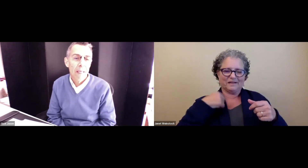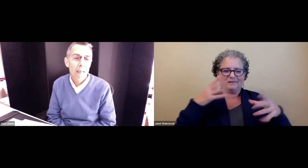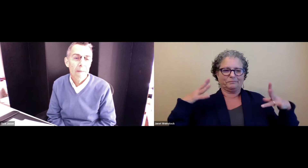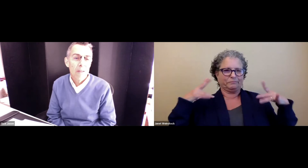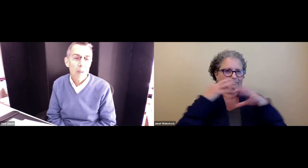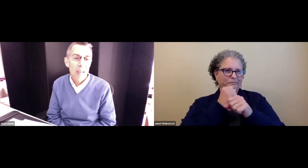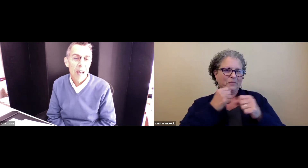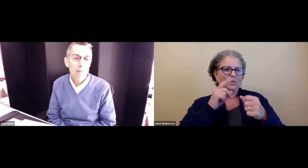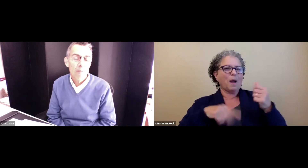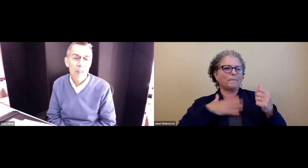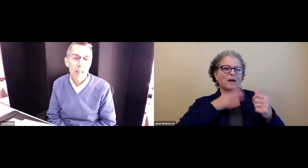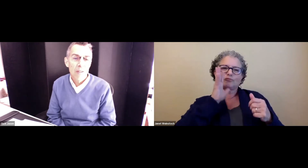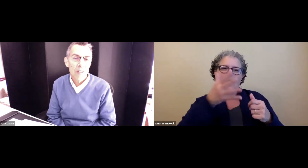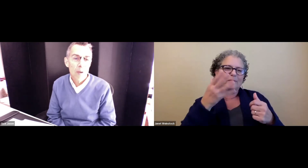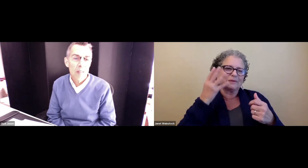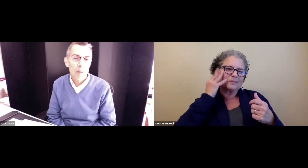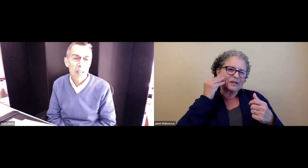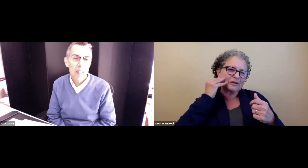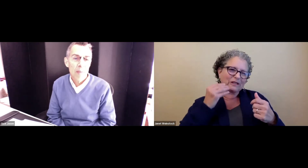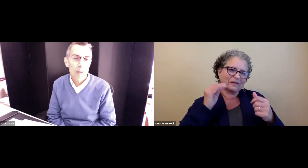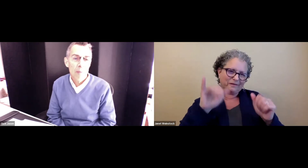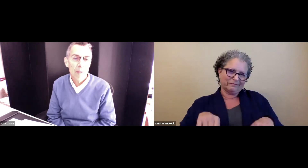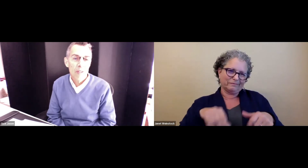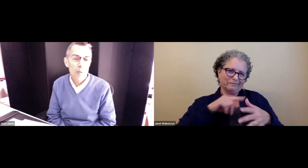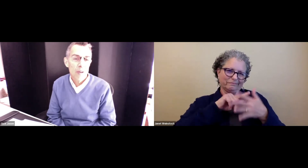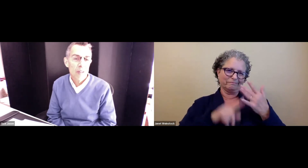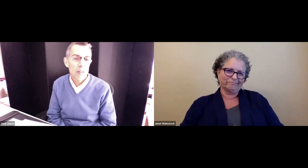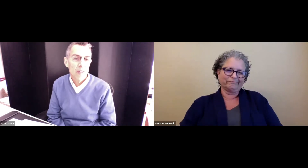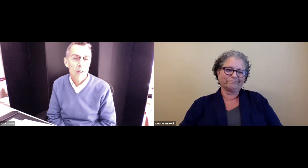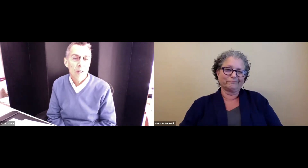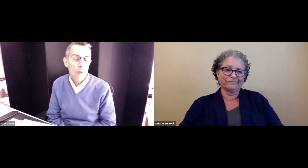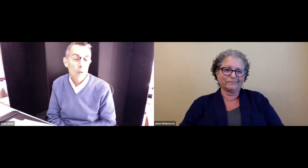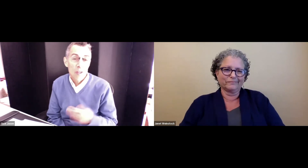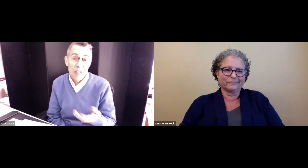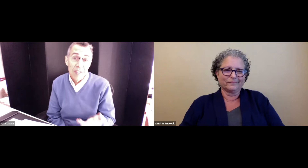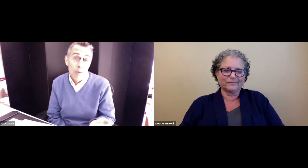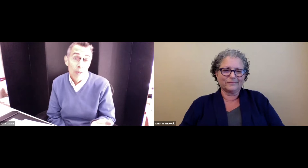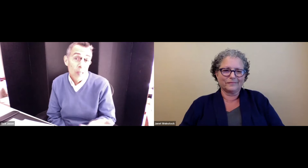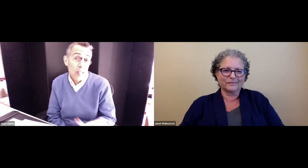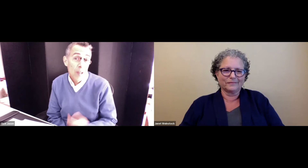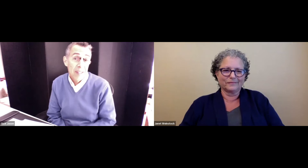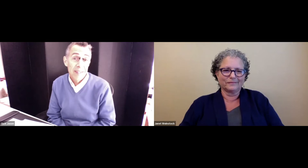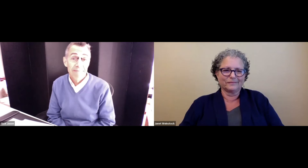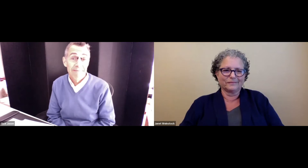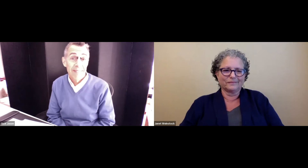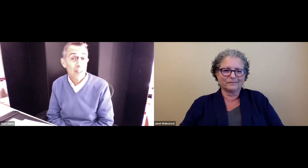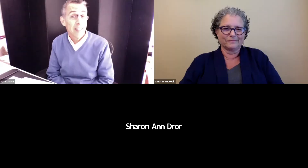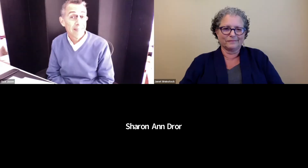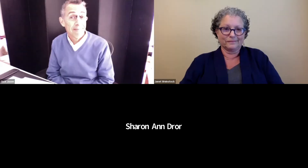So I think I'll just summarize by saying that my grandmother's experiences were just as they were, as we explained, and there she is.